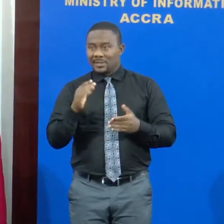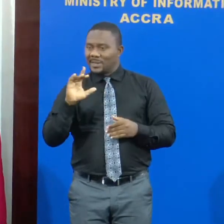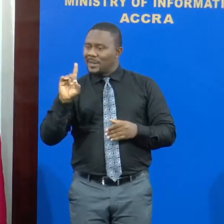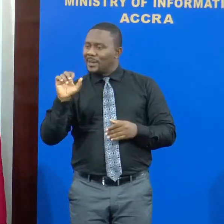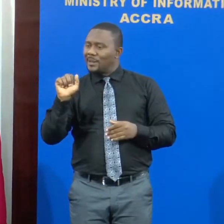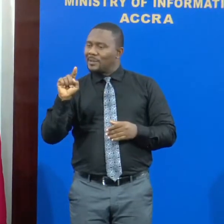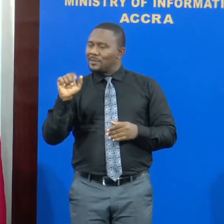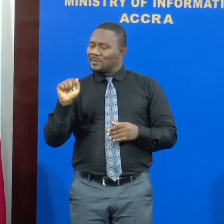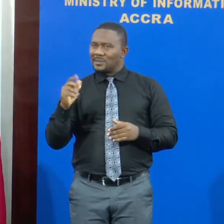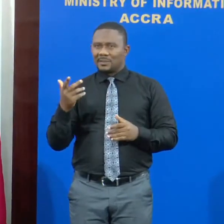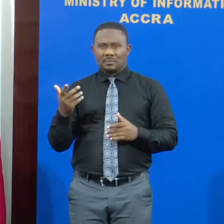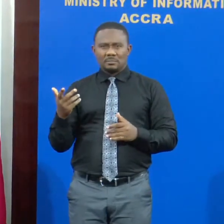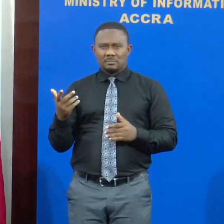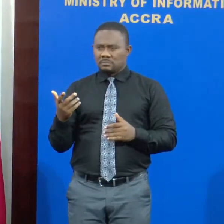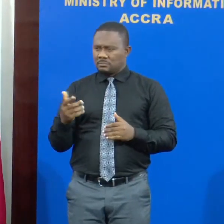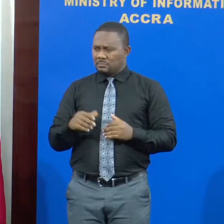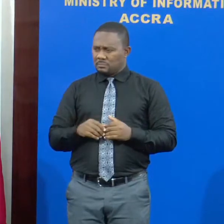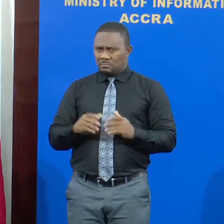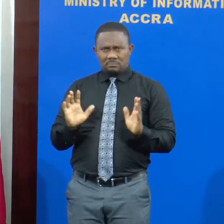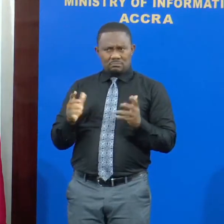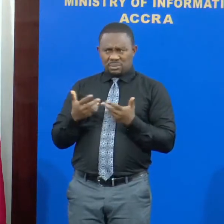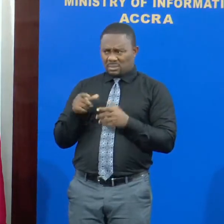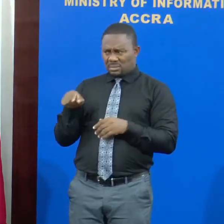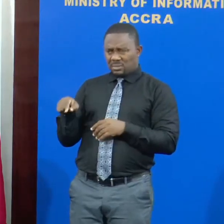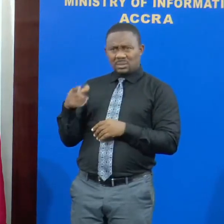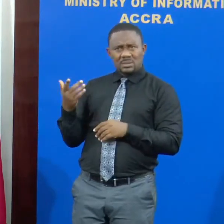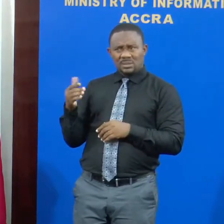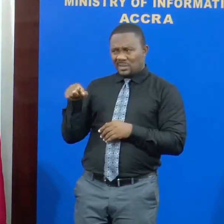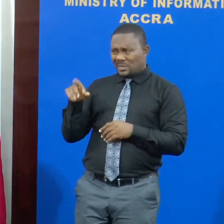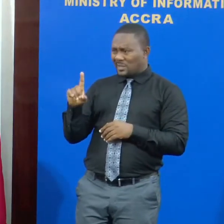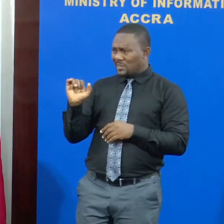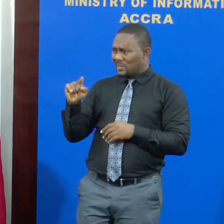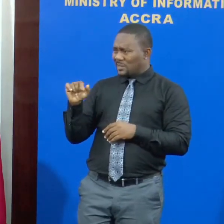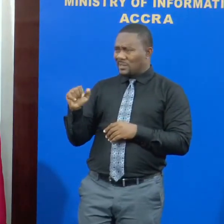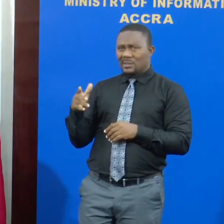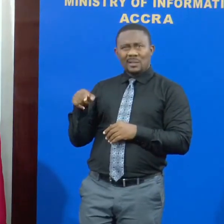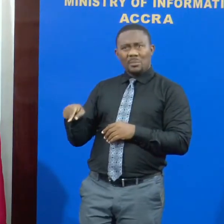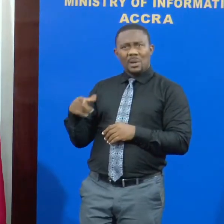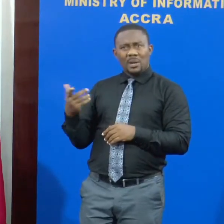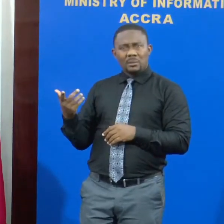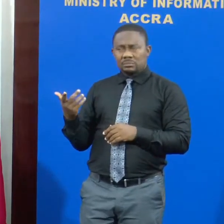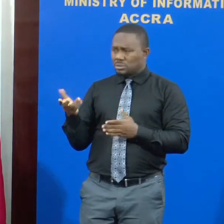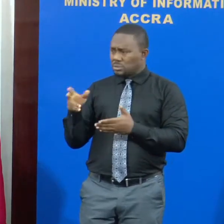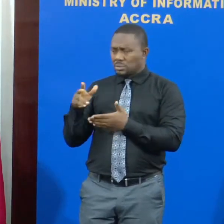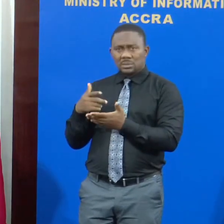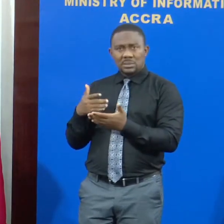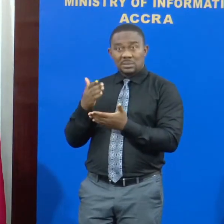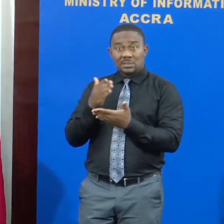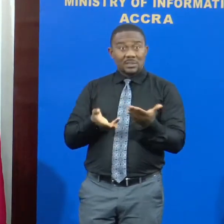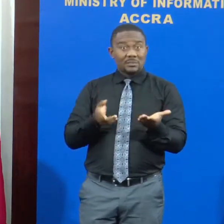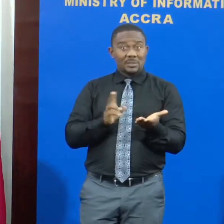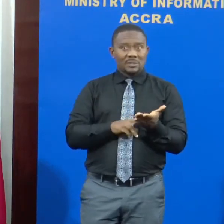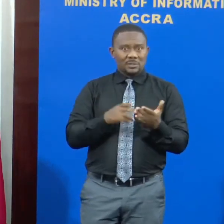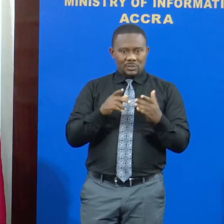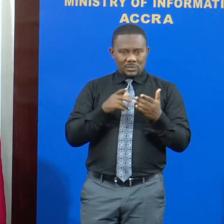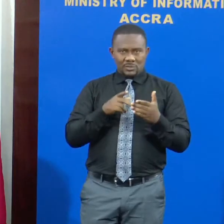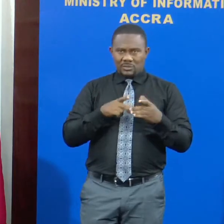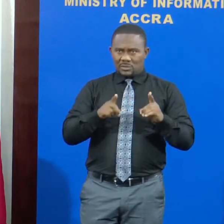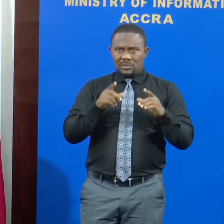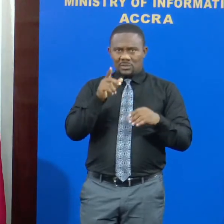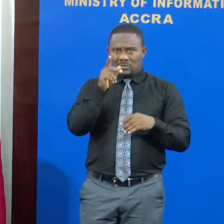that conflicts with data already in our database or in the register. Some people registered during President Kufuor's